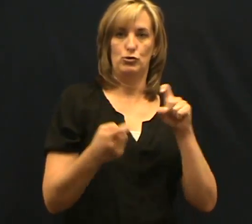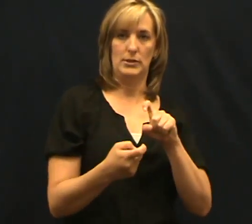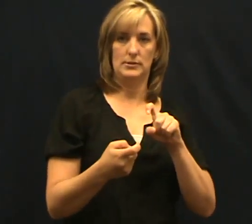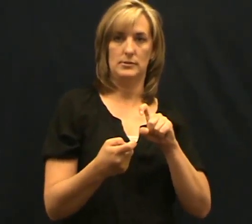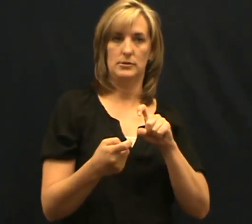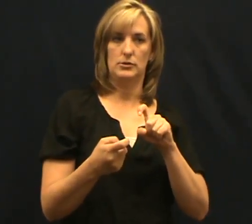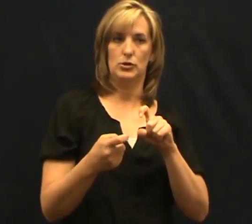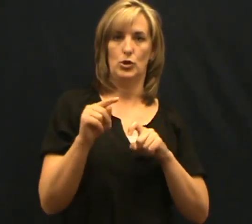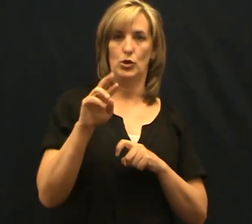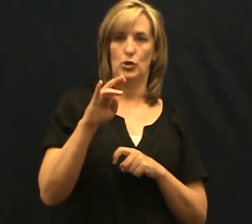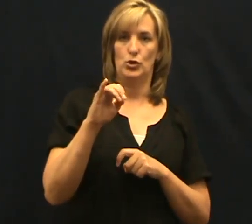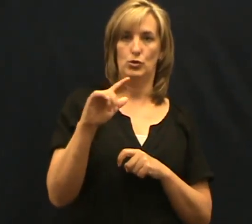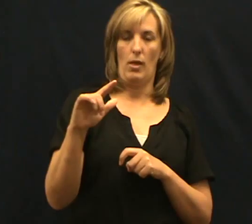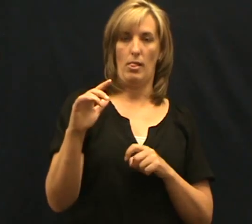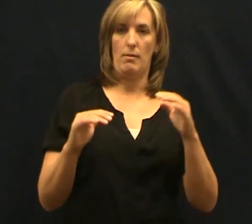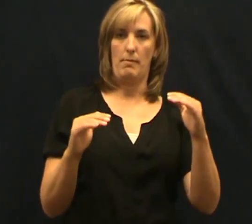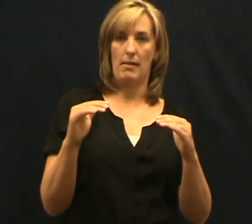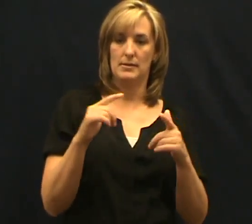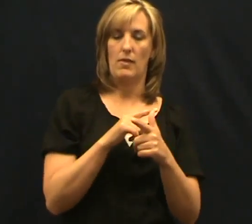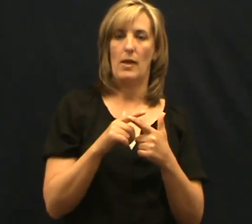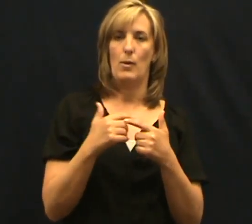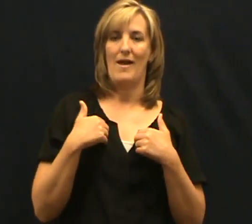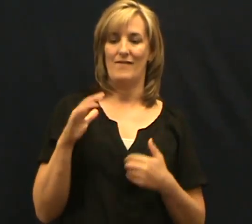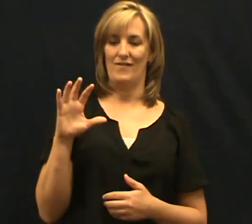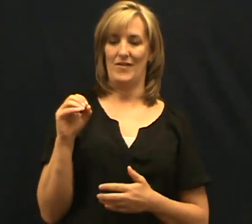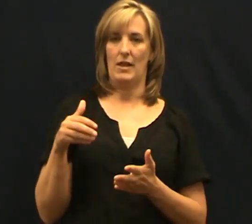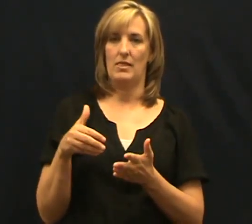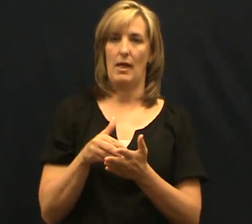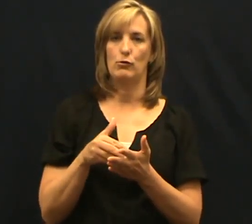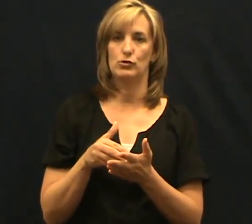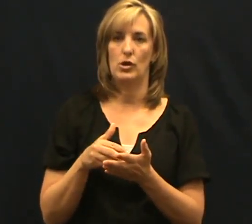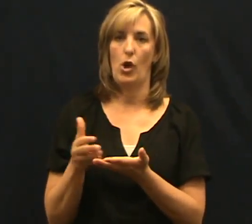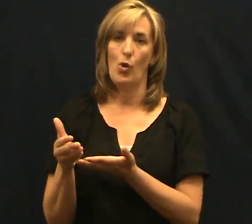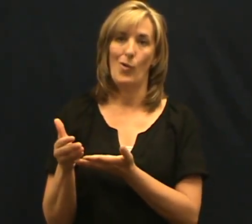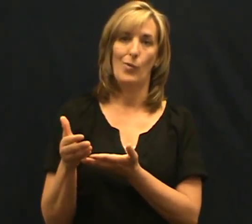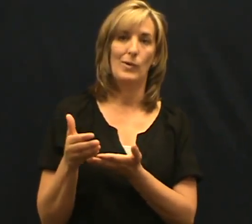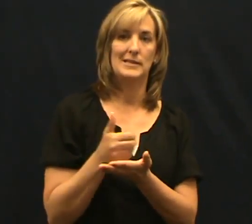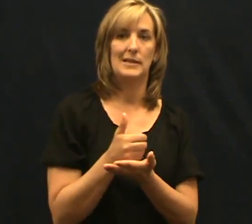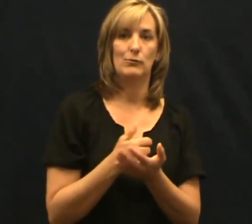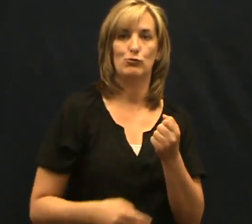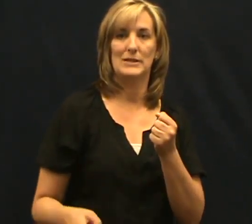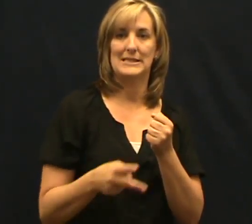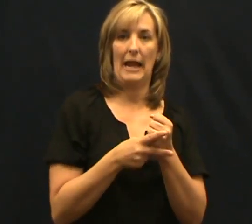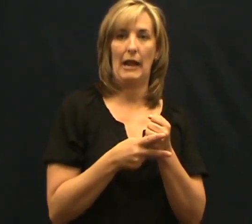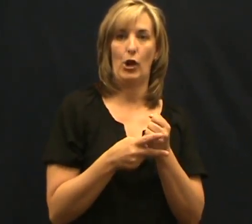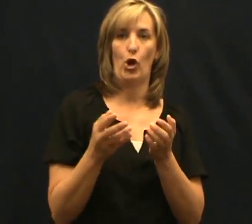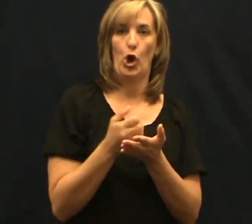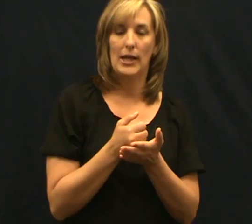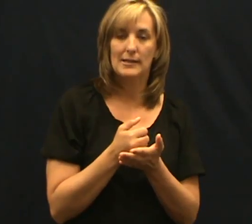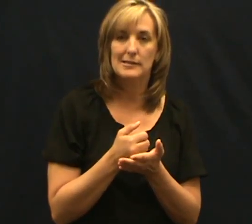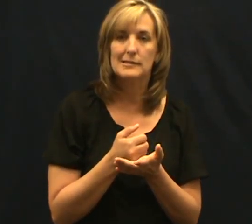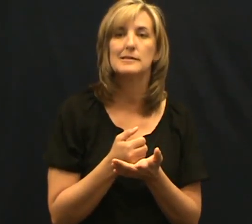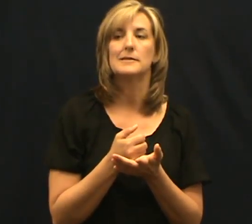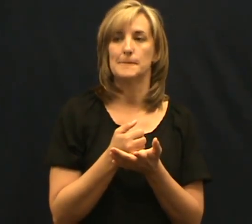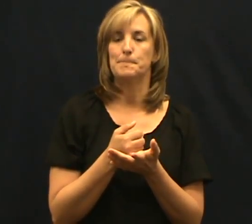contributed capital of $50,000, retained earnings. Remember, we did the retained earnings statement on the previous slide, and the